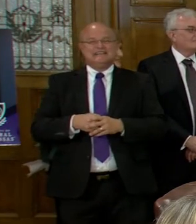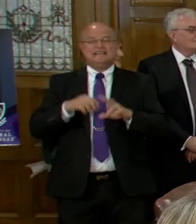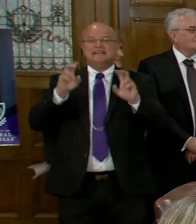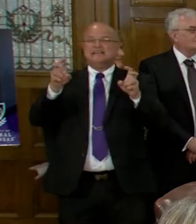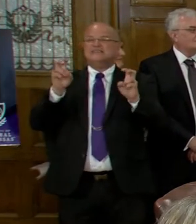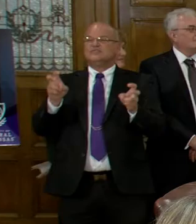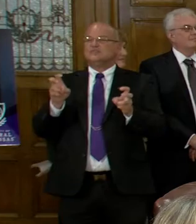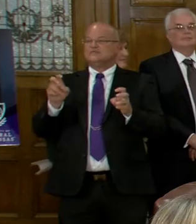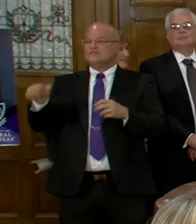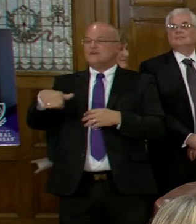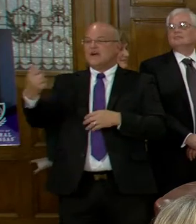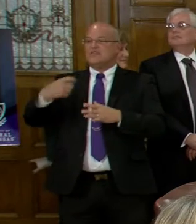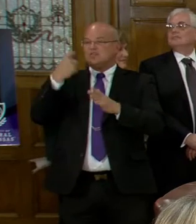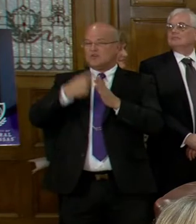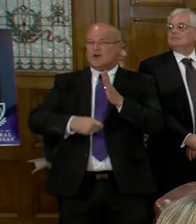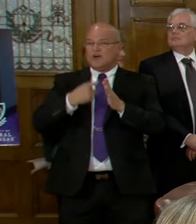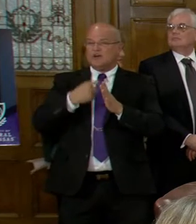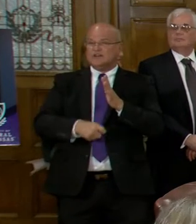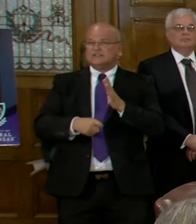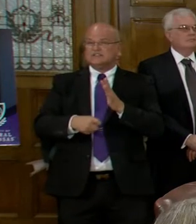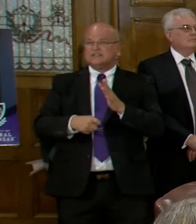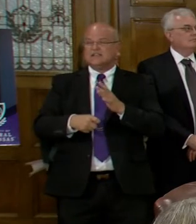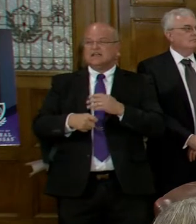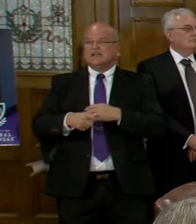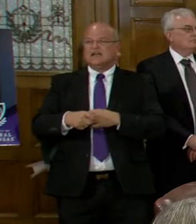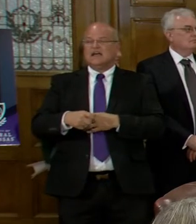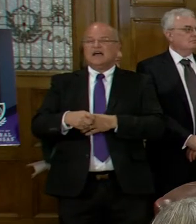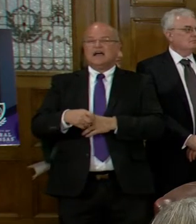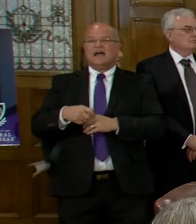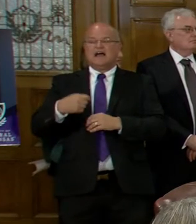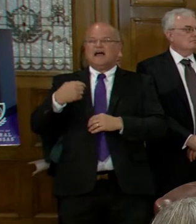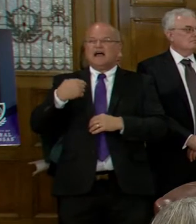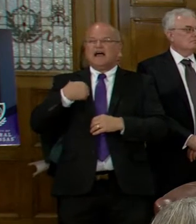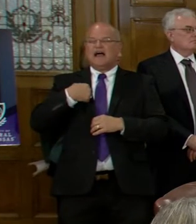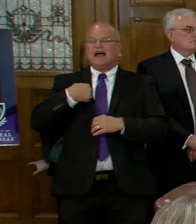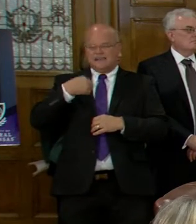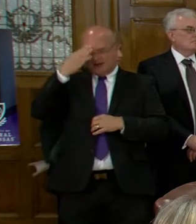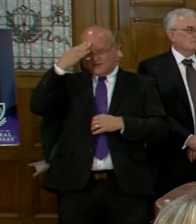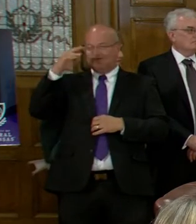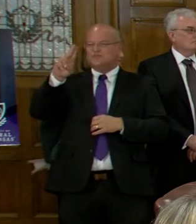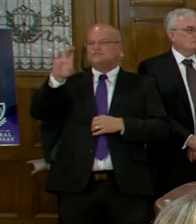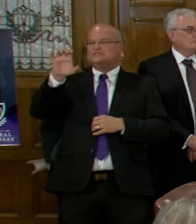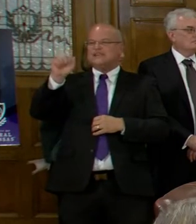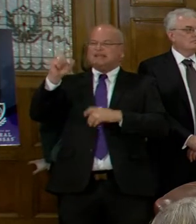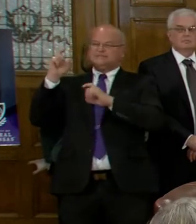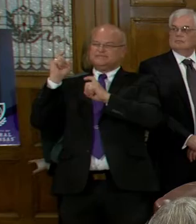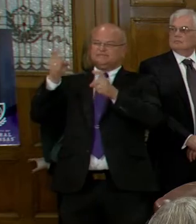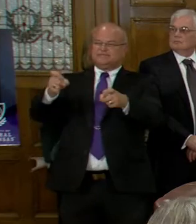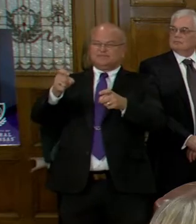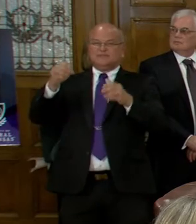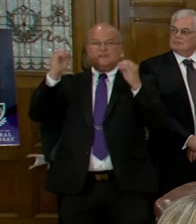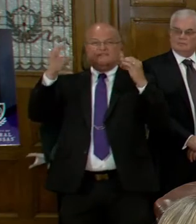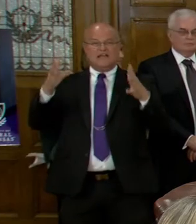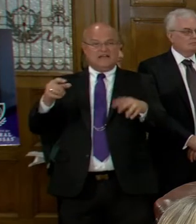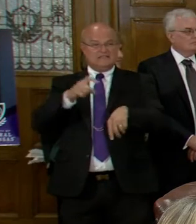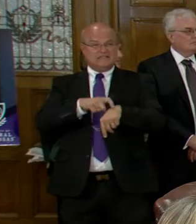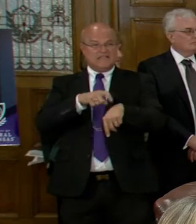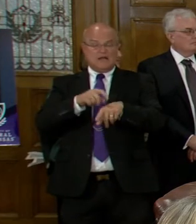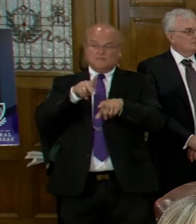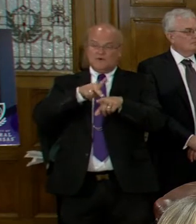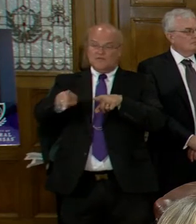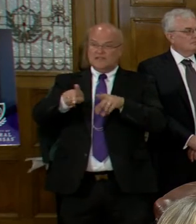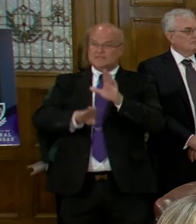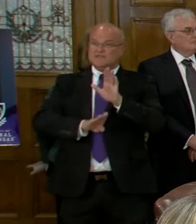In terms of other costs, I appreciate that's UCA's contributing, obviously, to faculty time, to